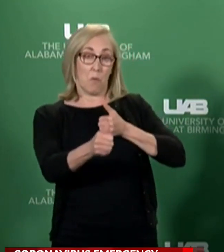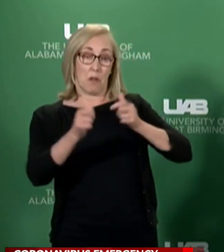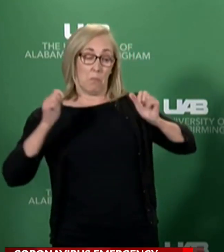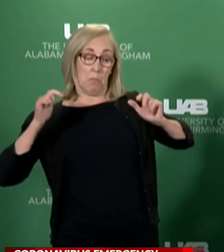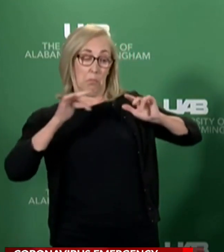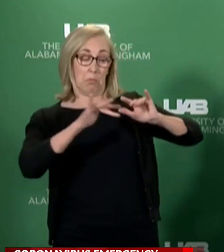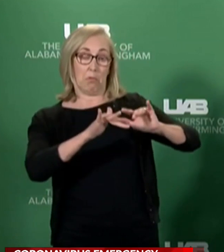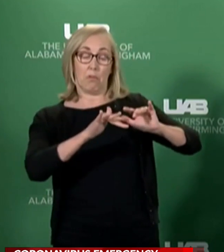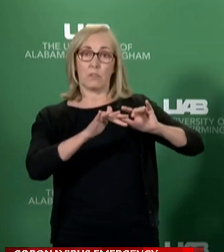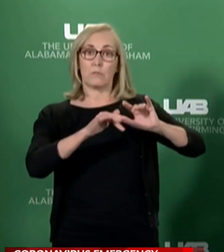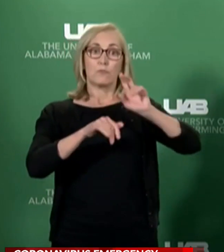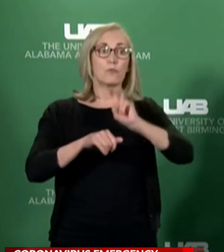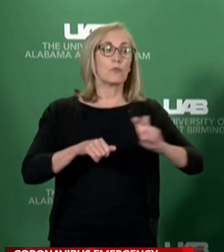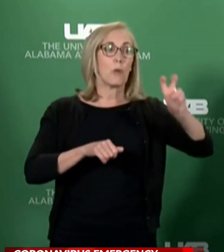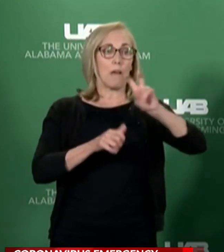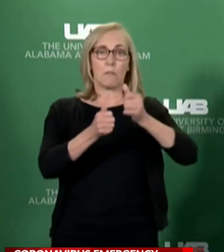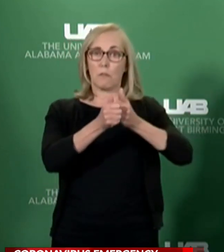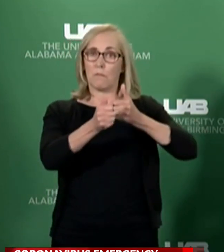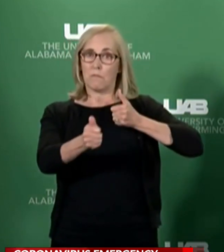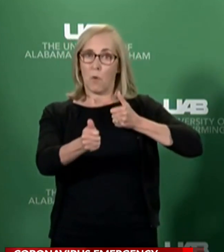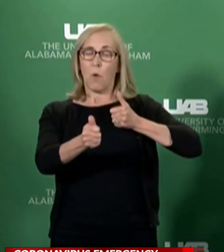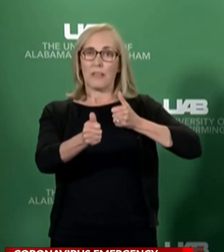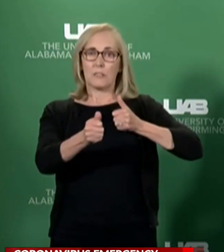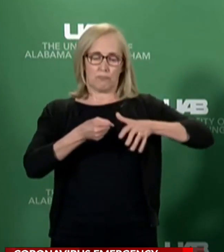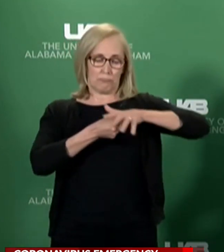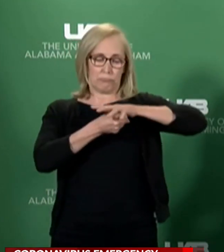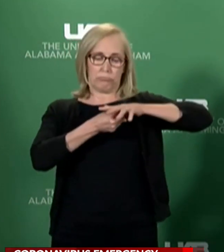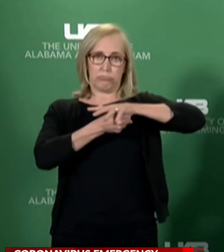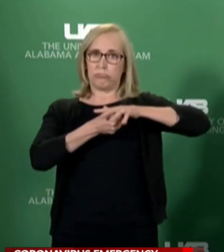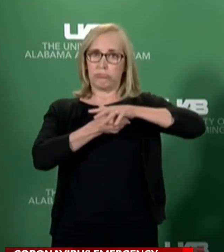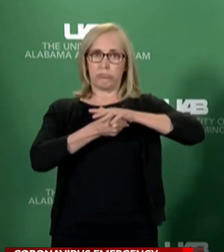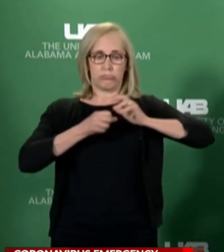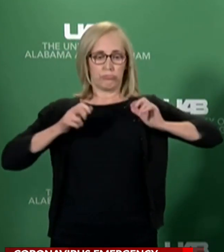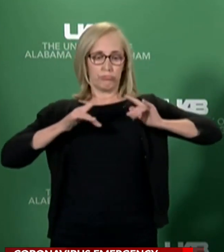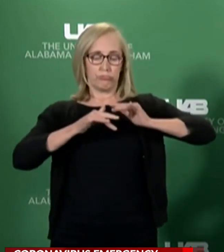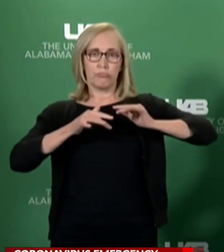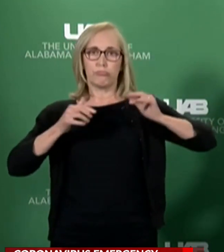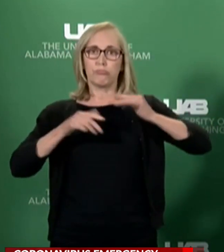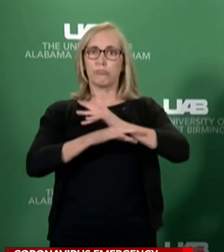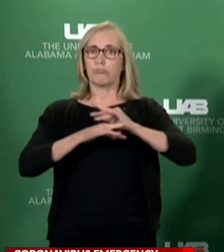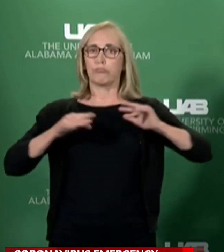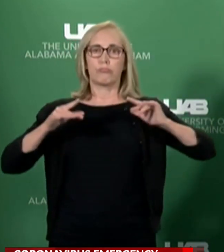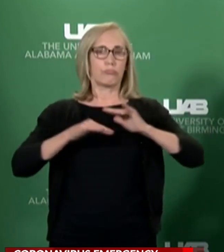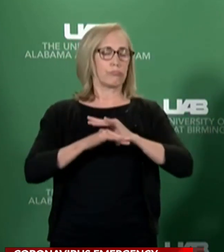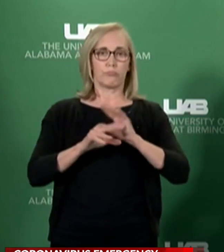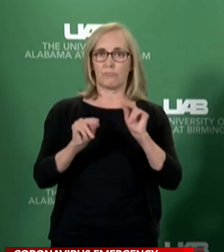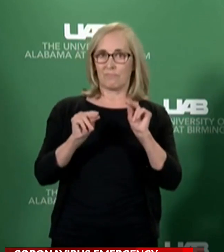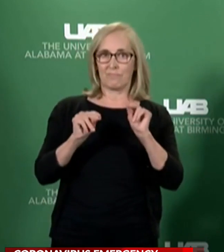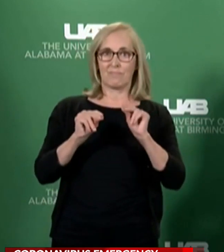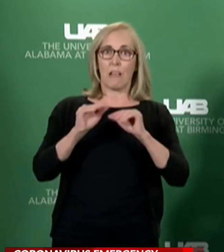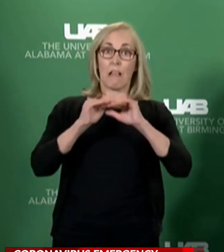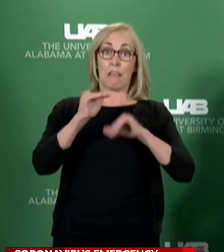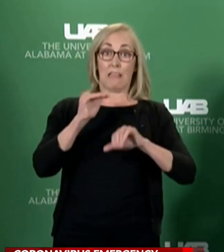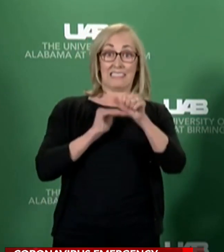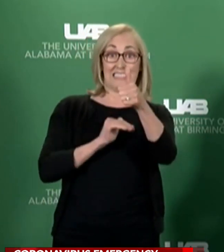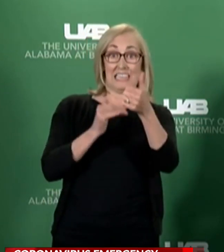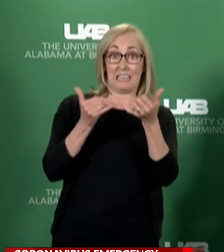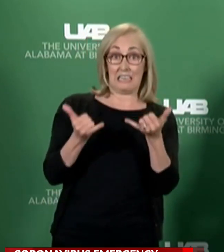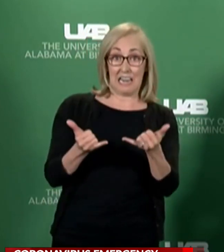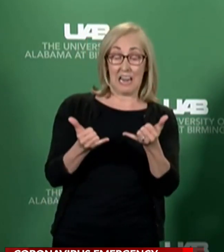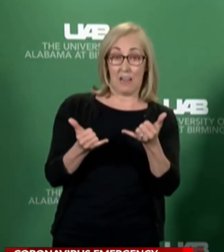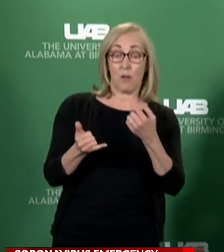We avoid travel and public spaces, and particularly congregating with any number of people. Now the number is down to 10